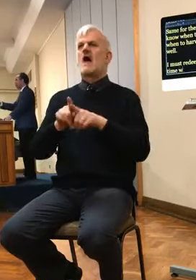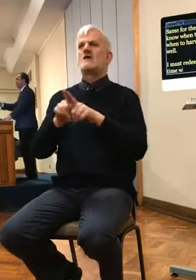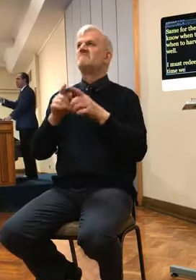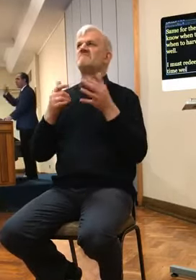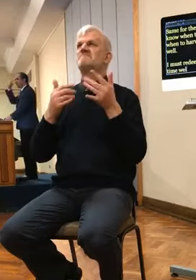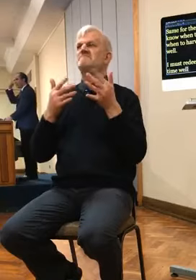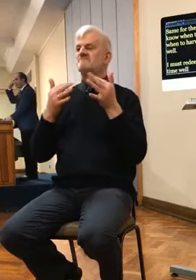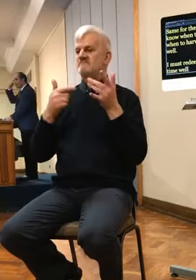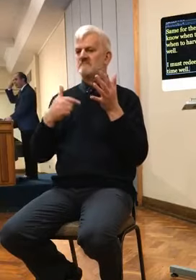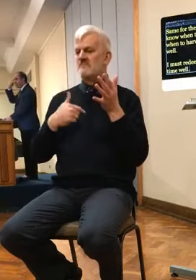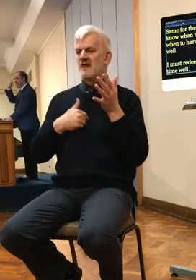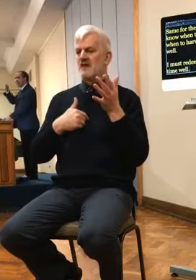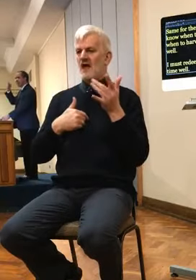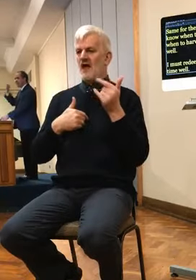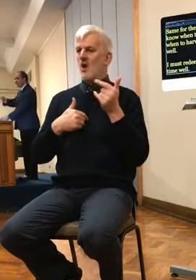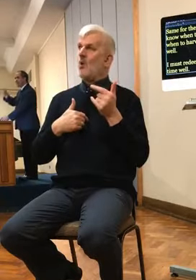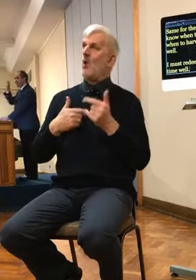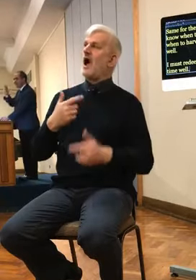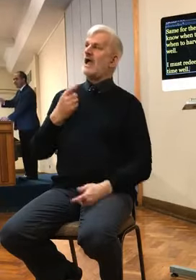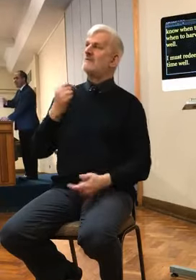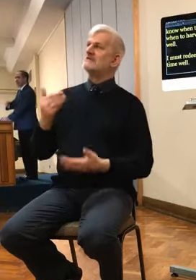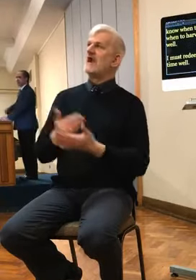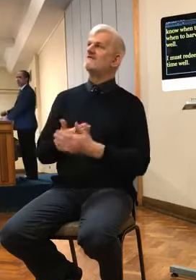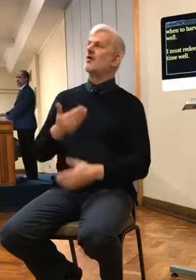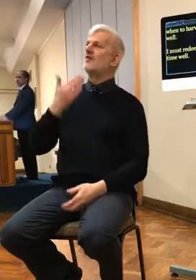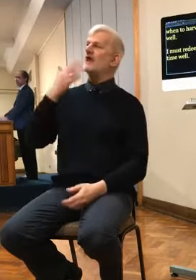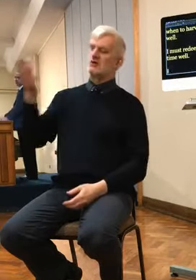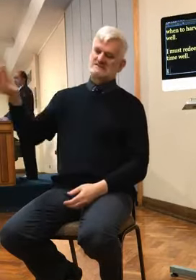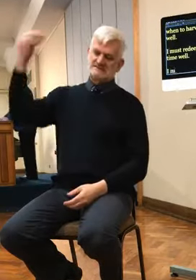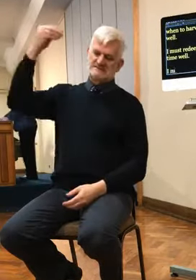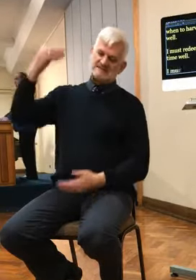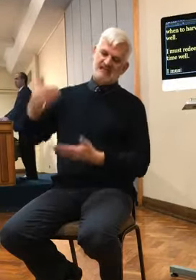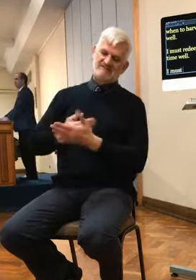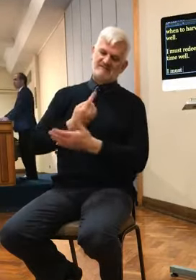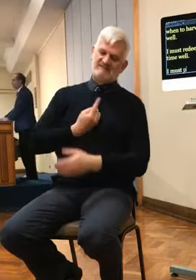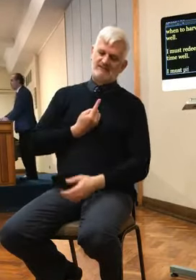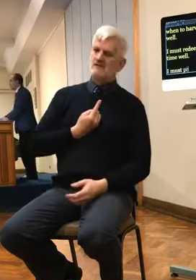to pray about it and take initiatives about it.